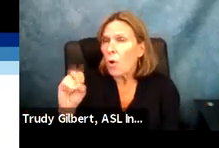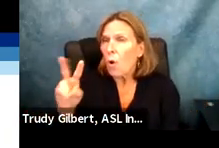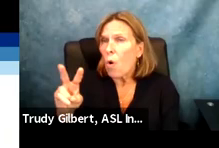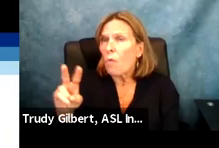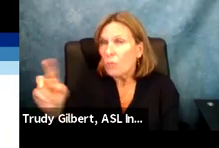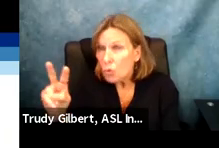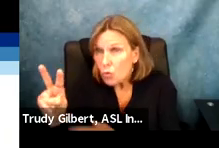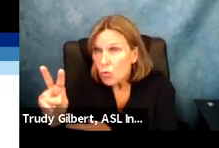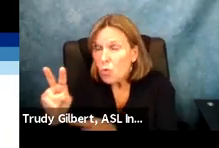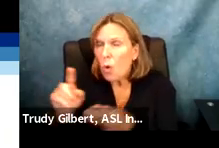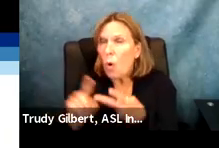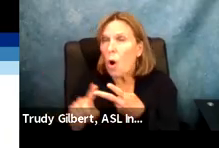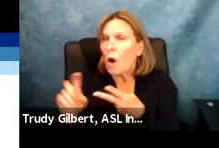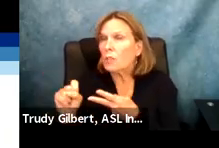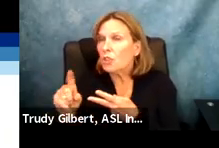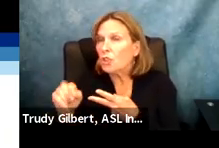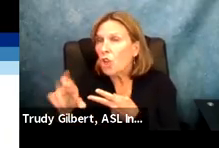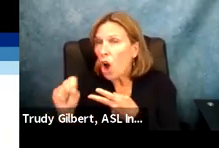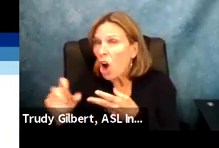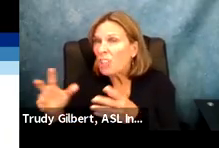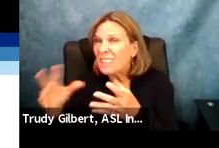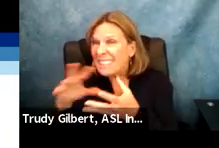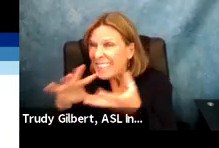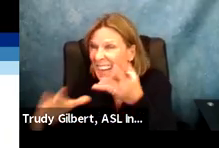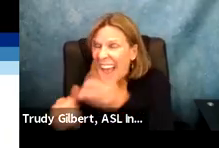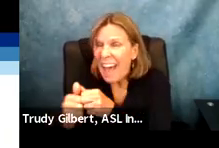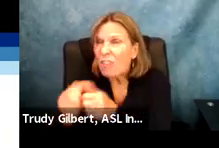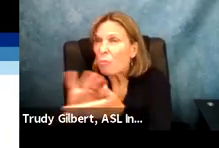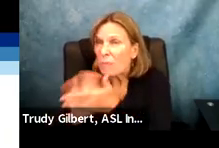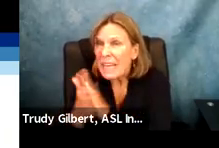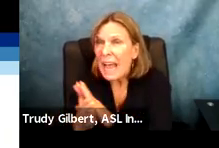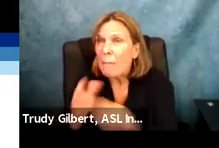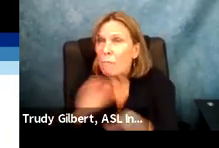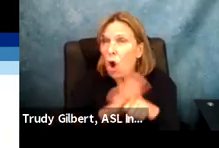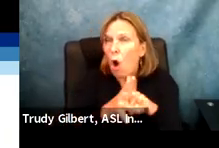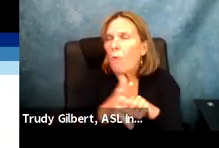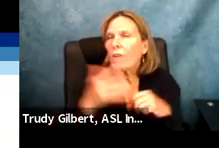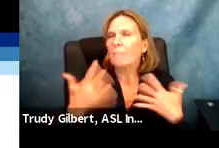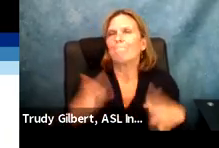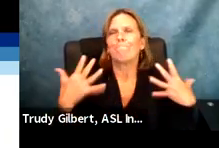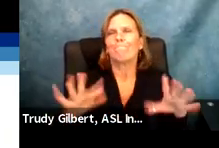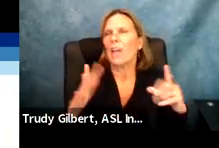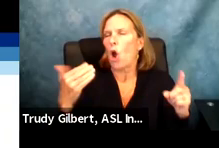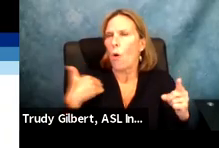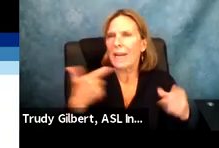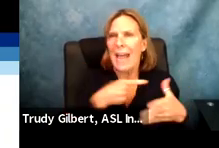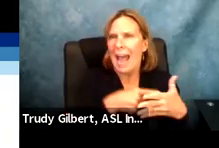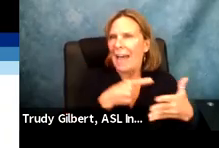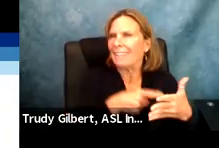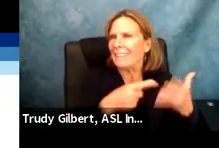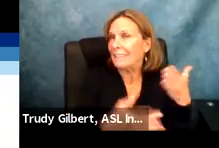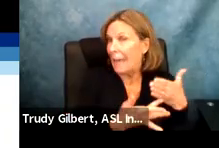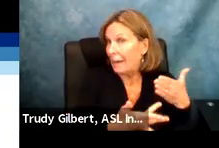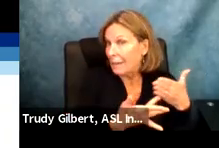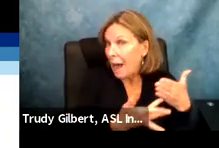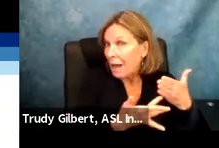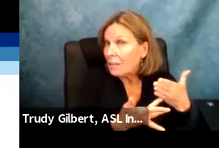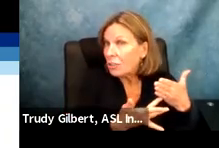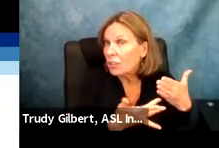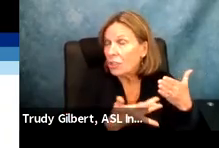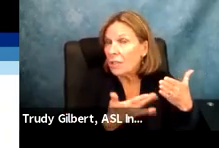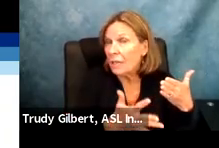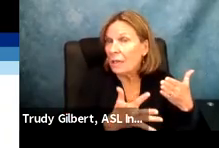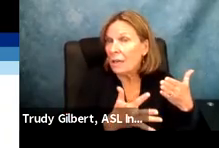to work. And so they used this technology that already existed, and they made